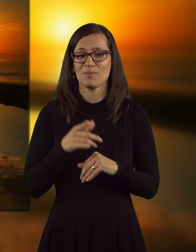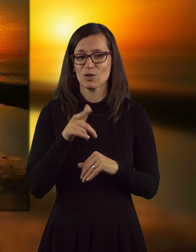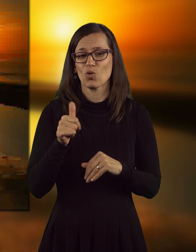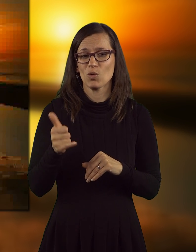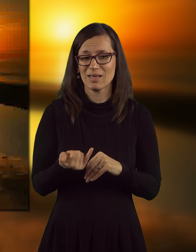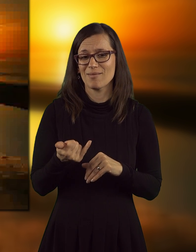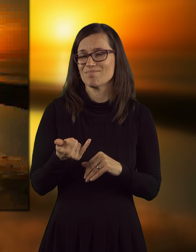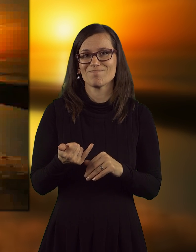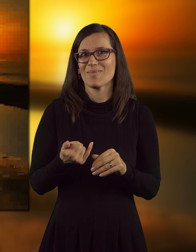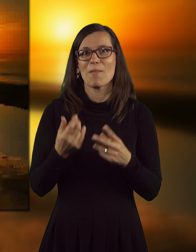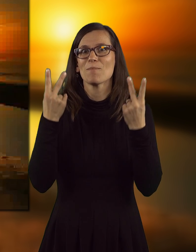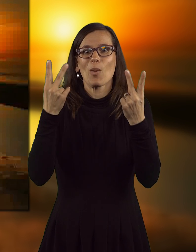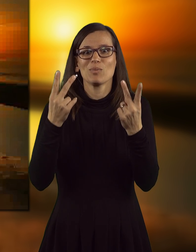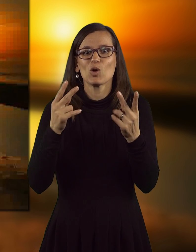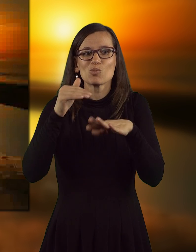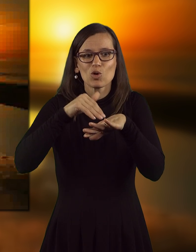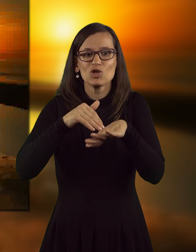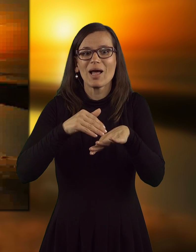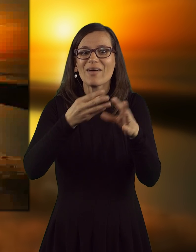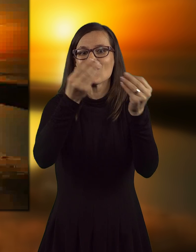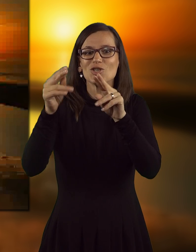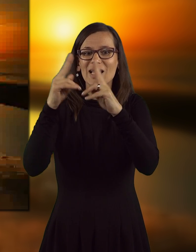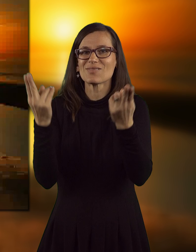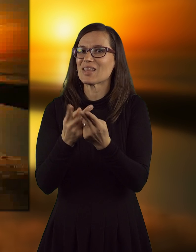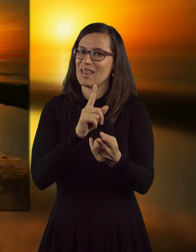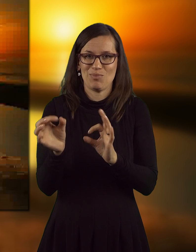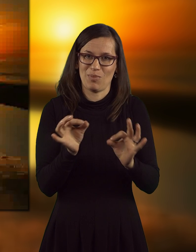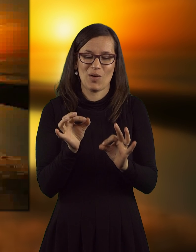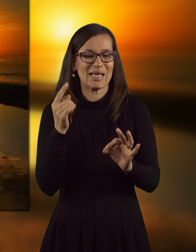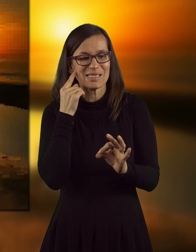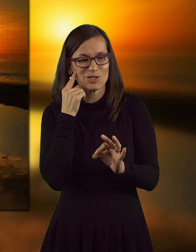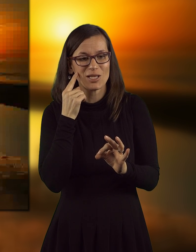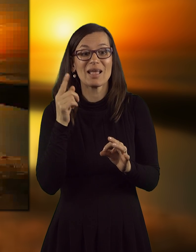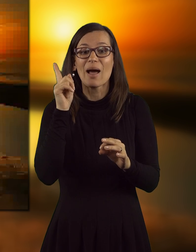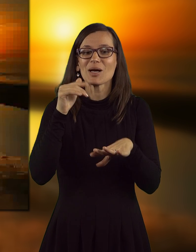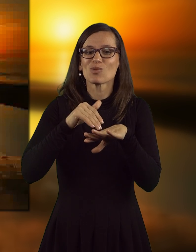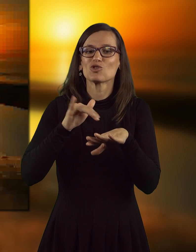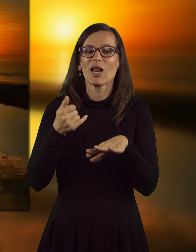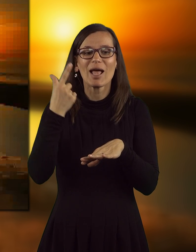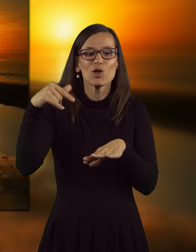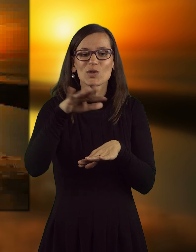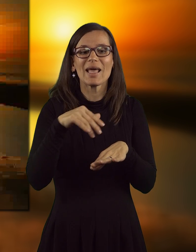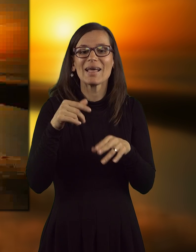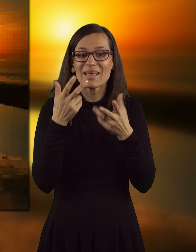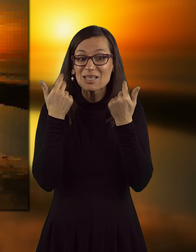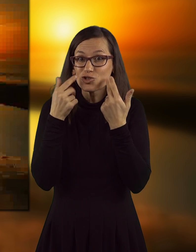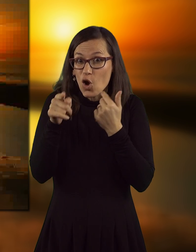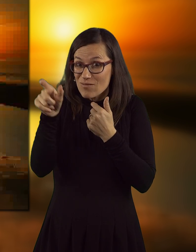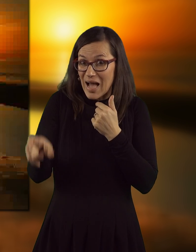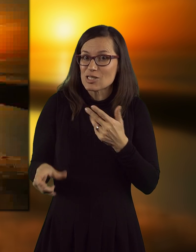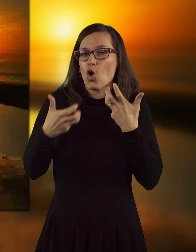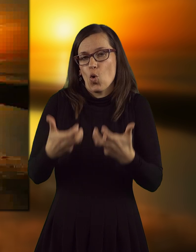the radical message that much of the world isn't ready to hear, but it's the message that the people who are looking for